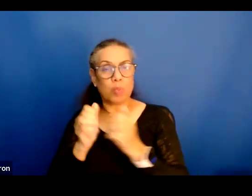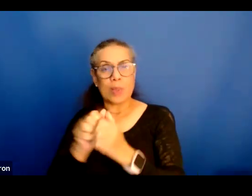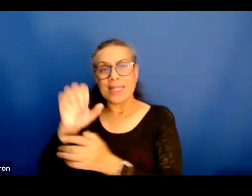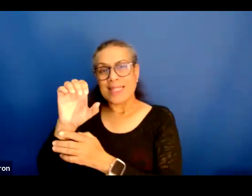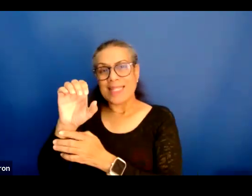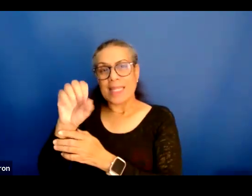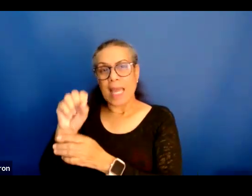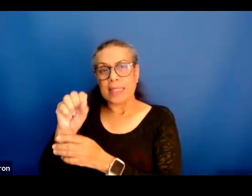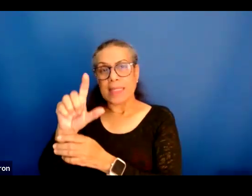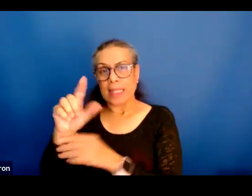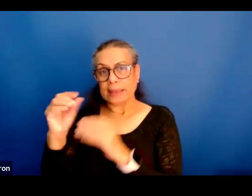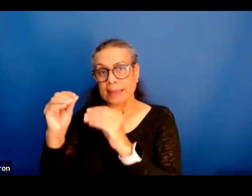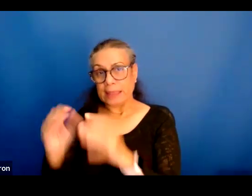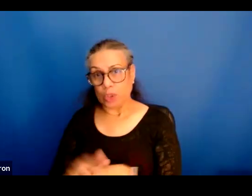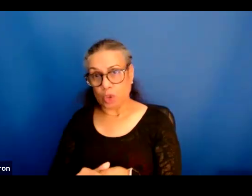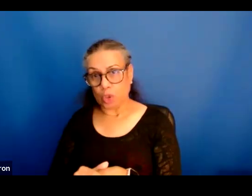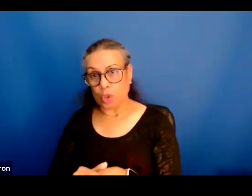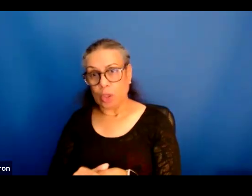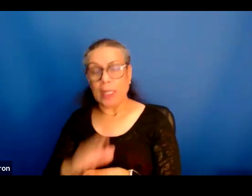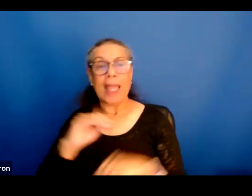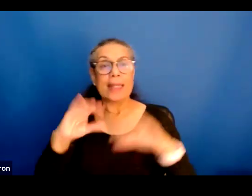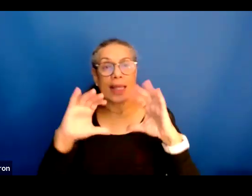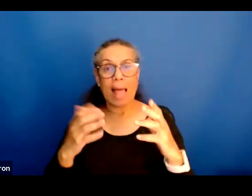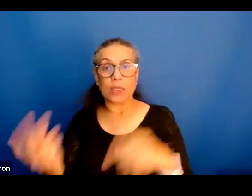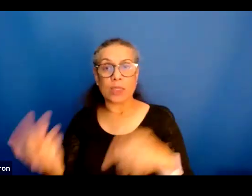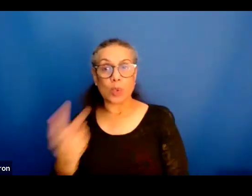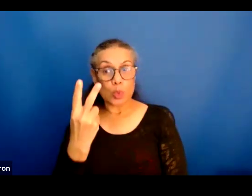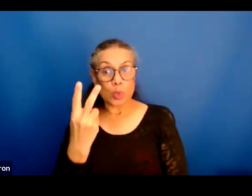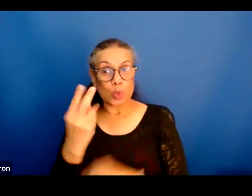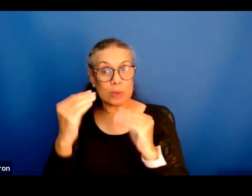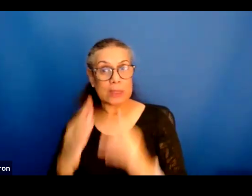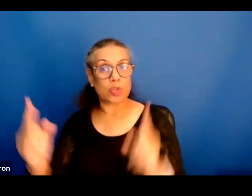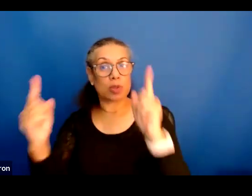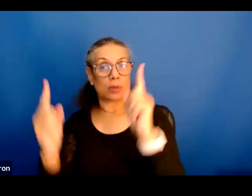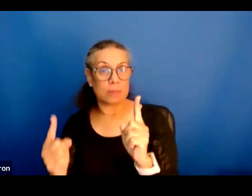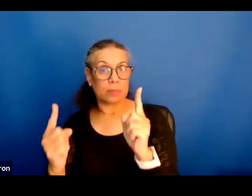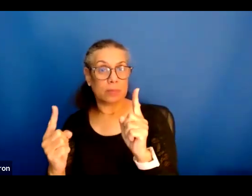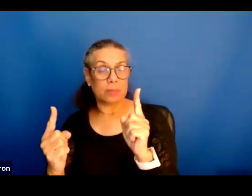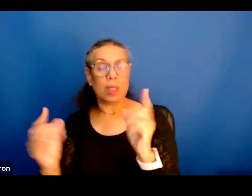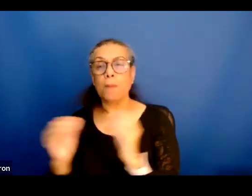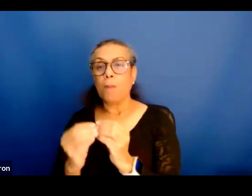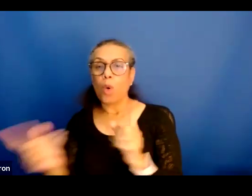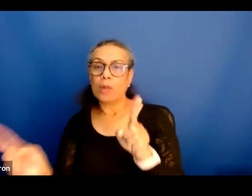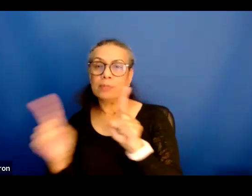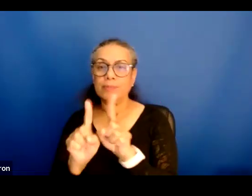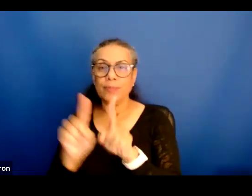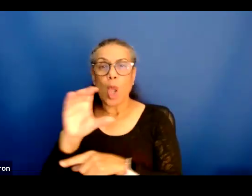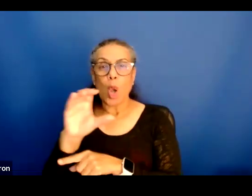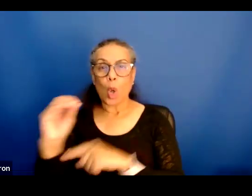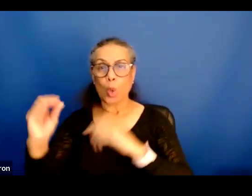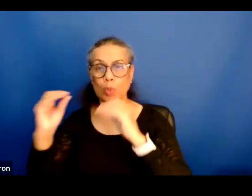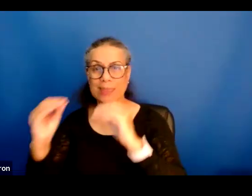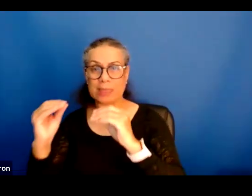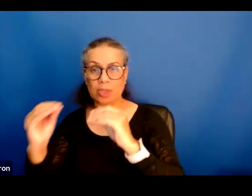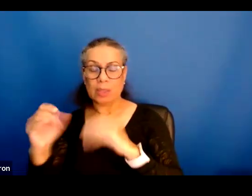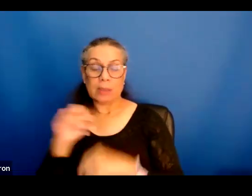teacher and the classroom teacher as well. So there'll be a lot more co-teaching. If it's a classroom that